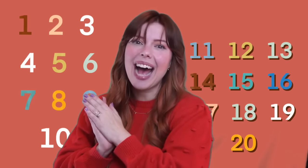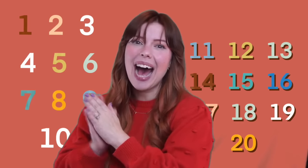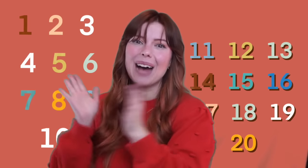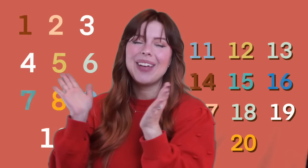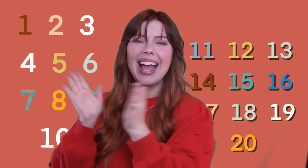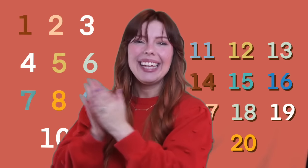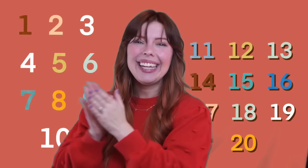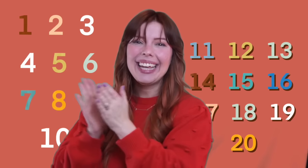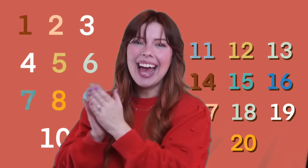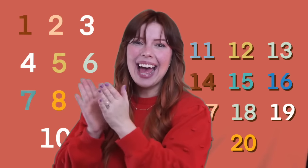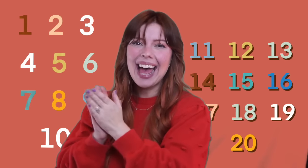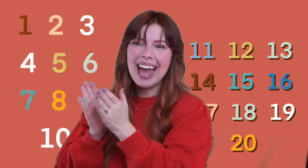job.